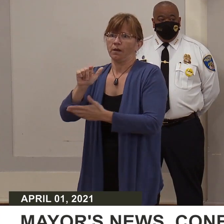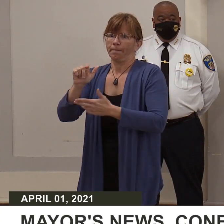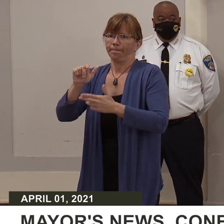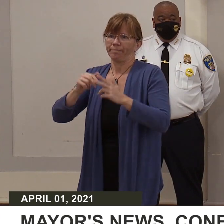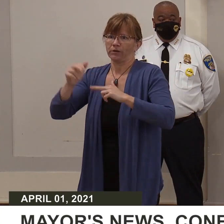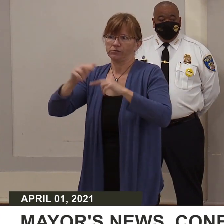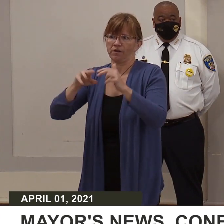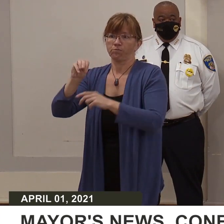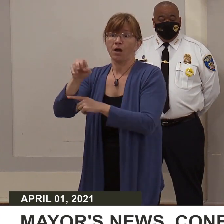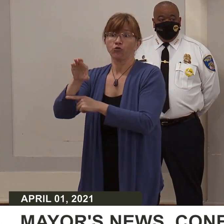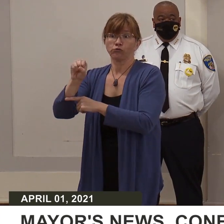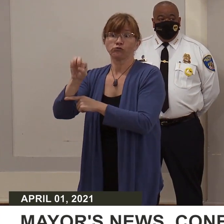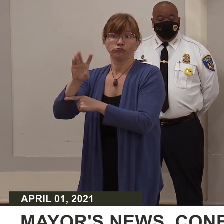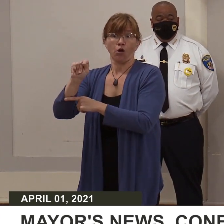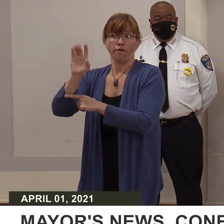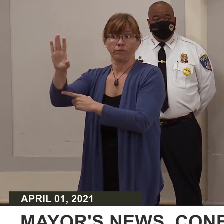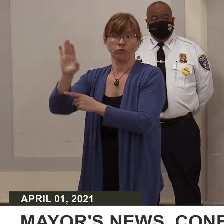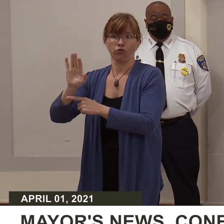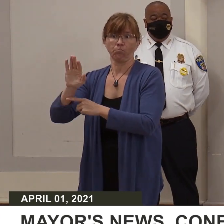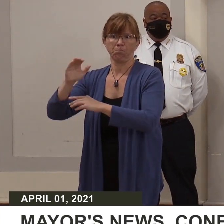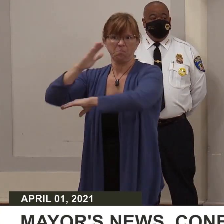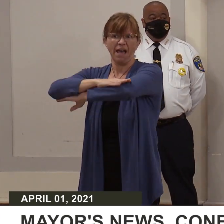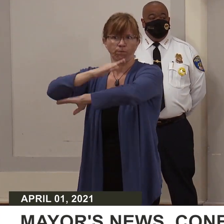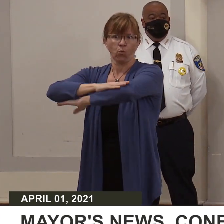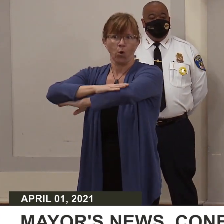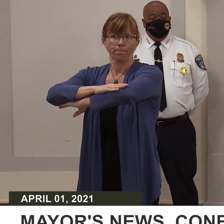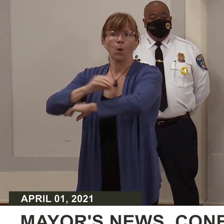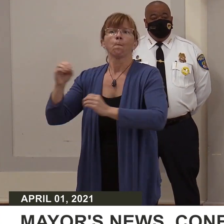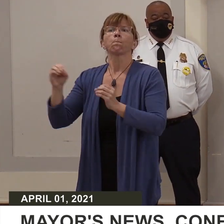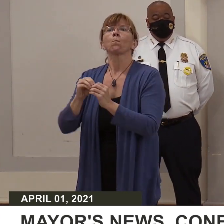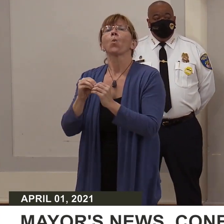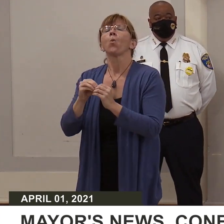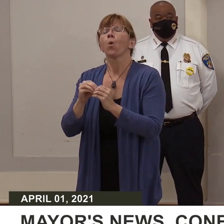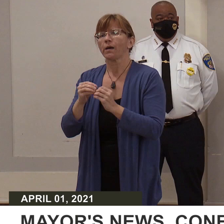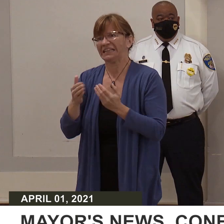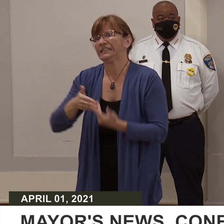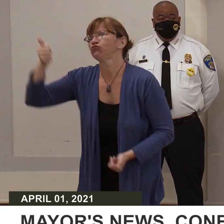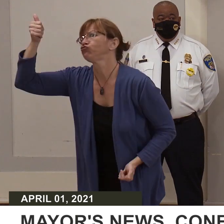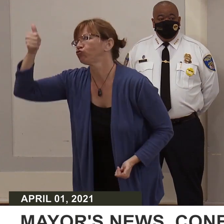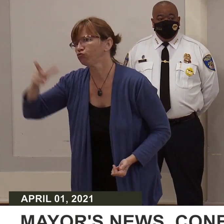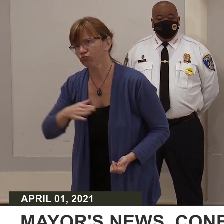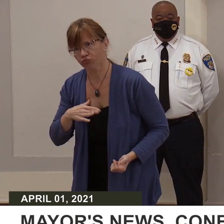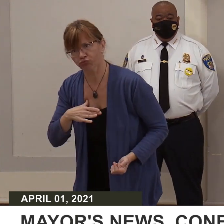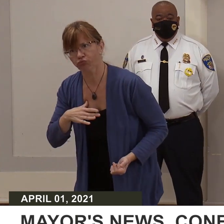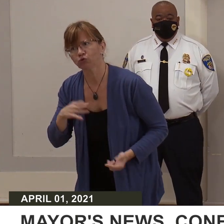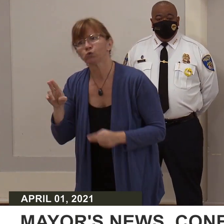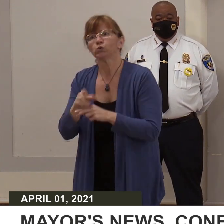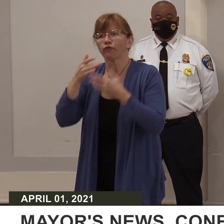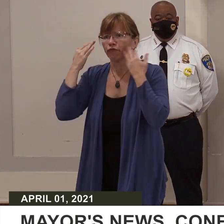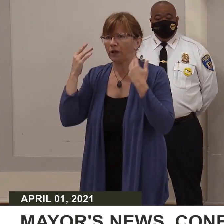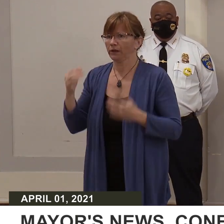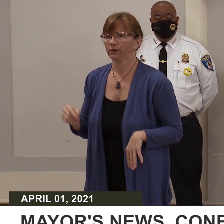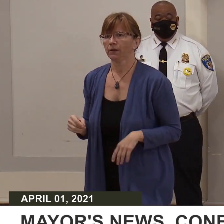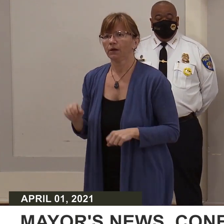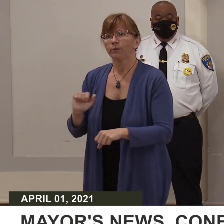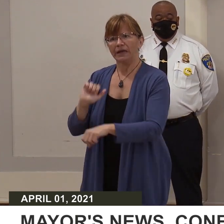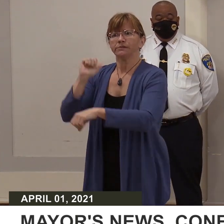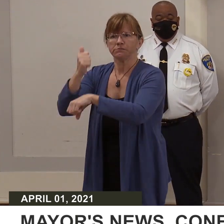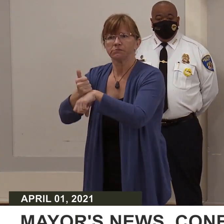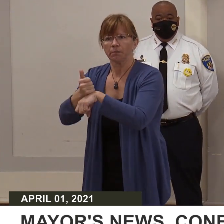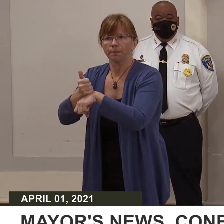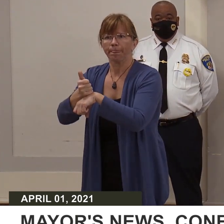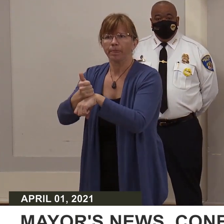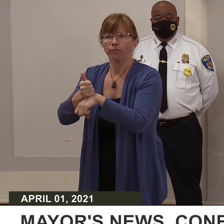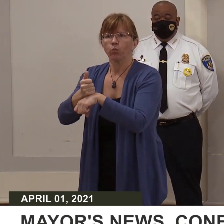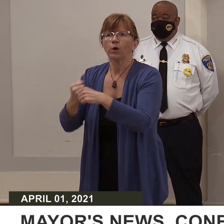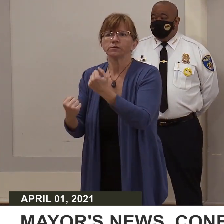We found that it's far more user-friendly and have been able to configure it in a way that supports our needs. And